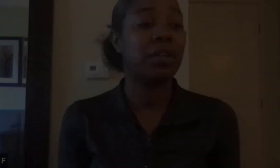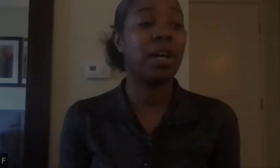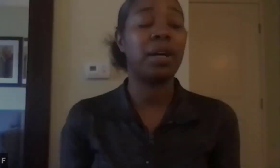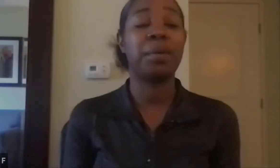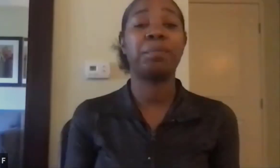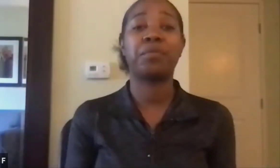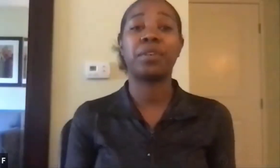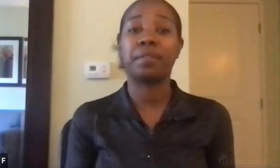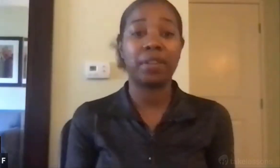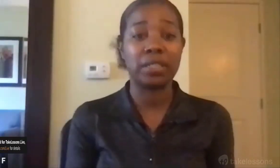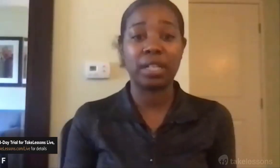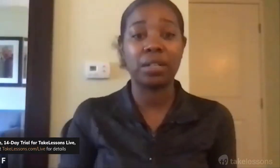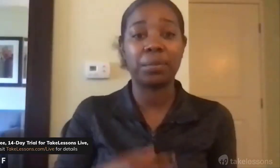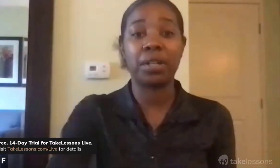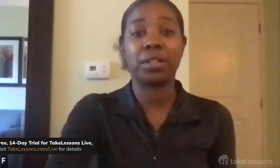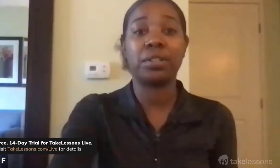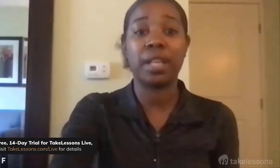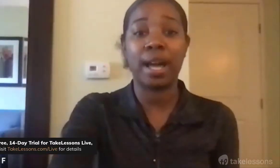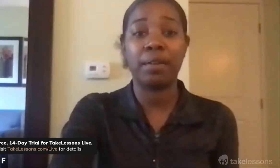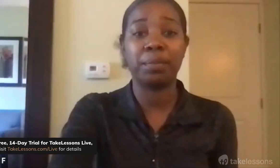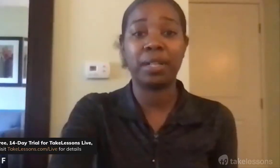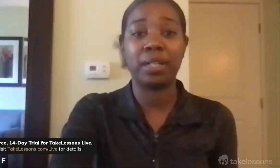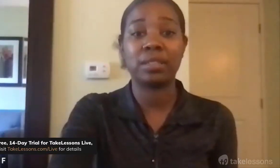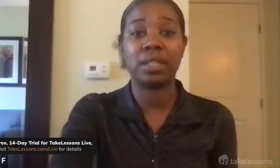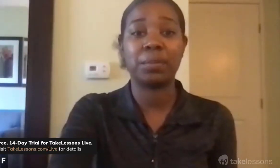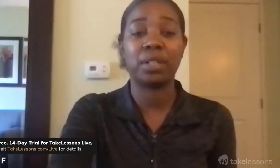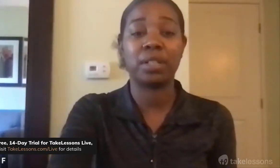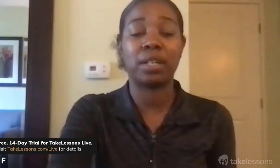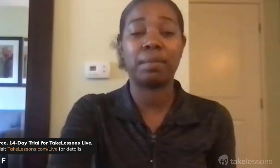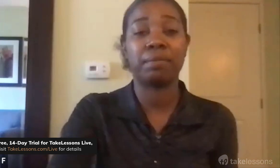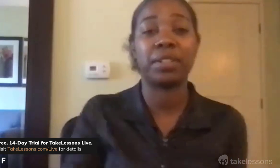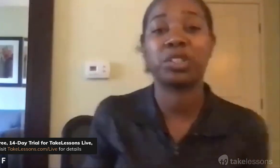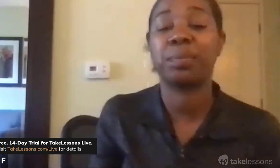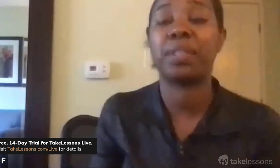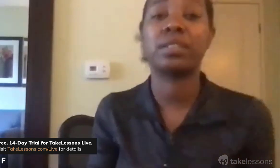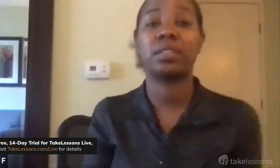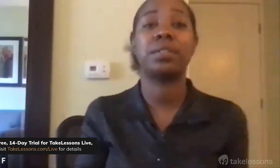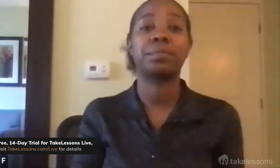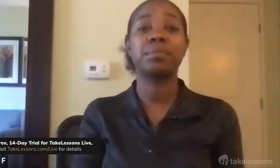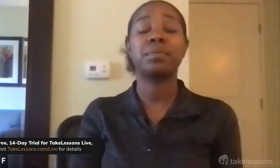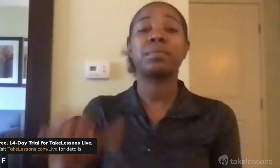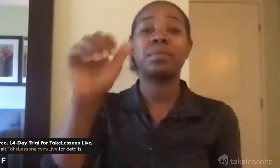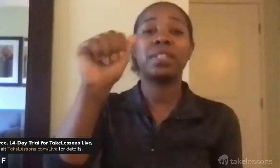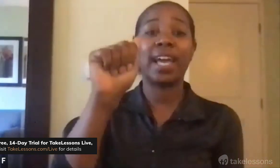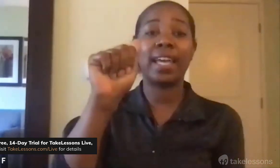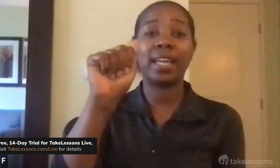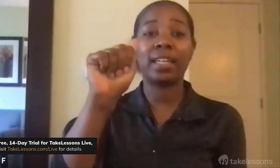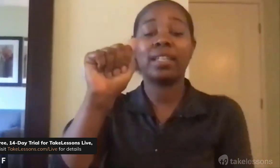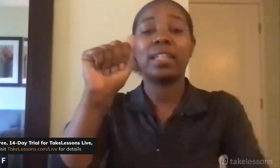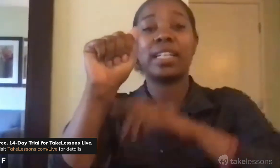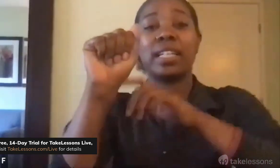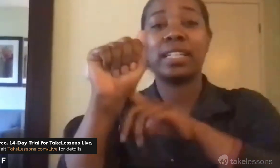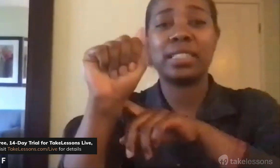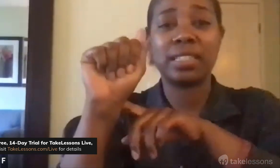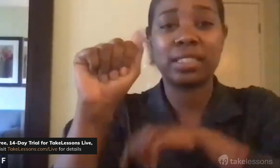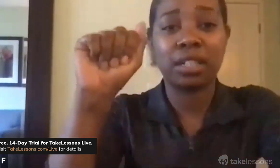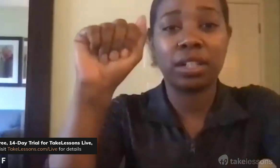So for the first letter, we're gonna do the alphabet and we're gonna finger spell. So A is just a